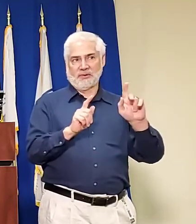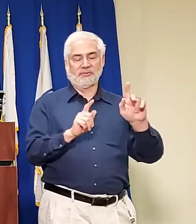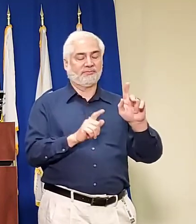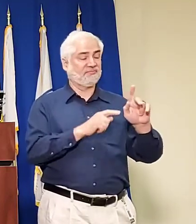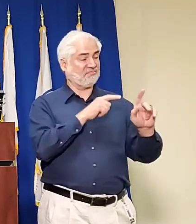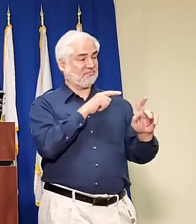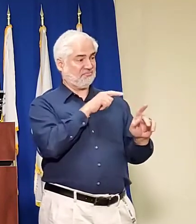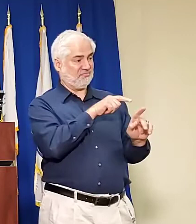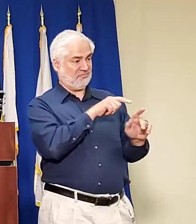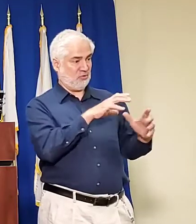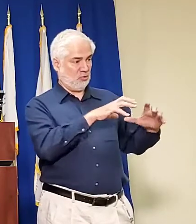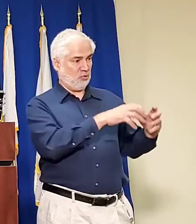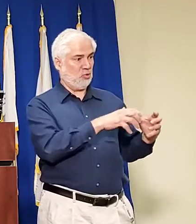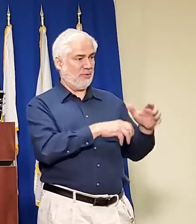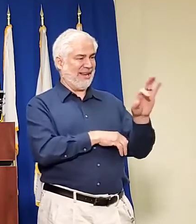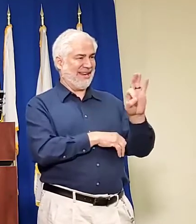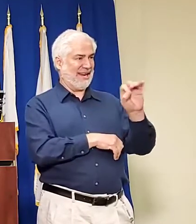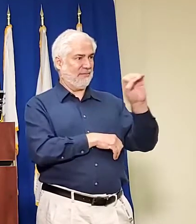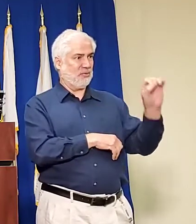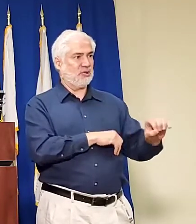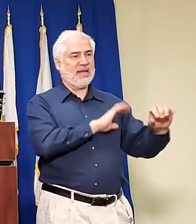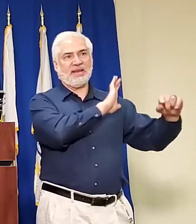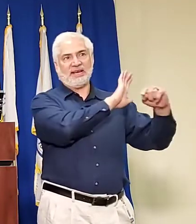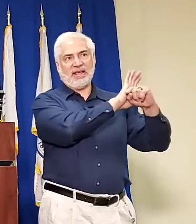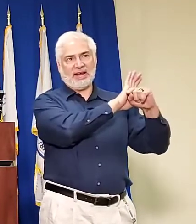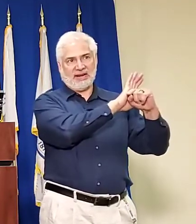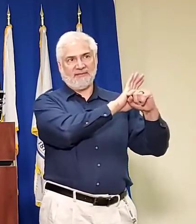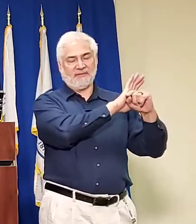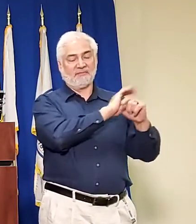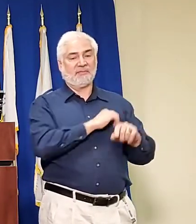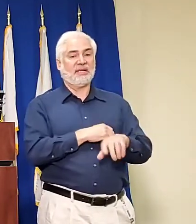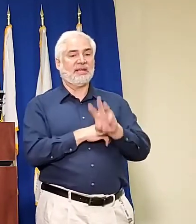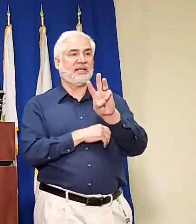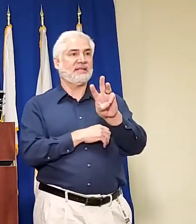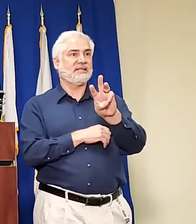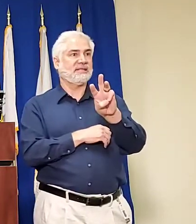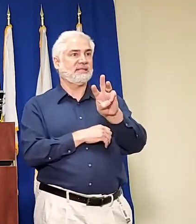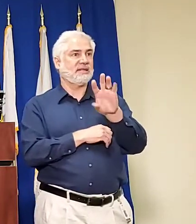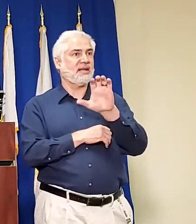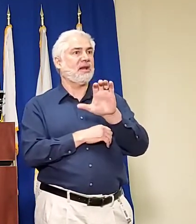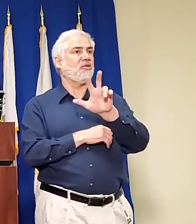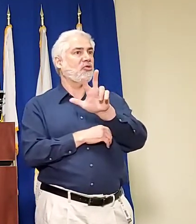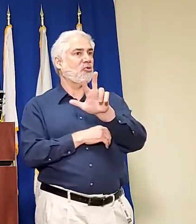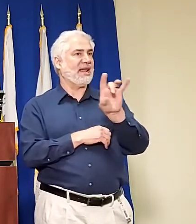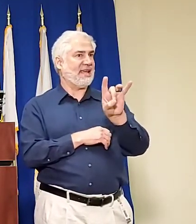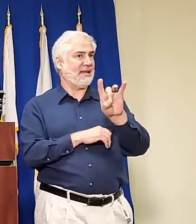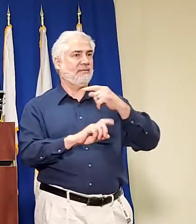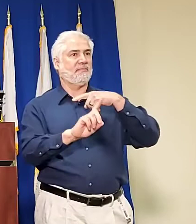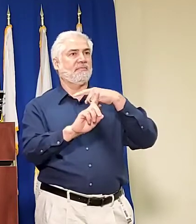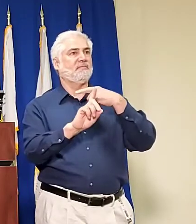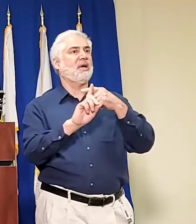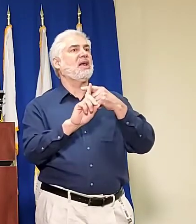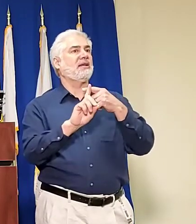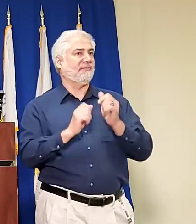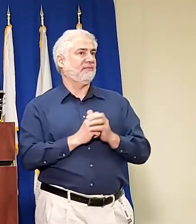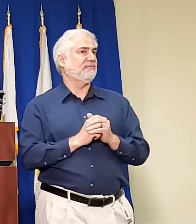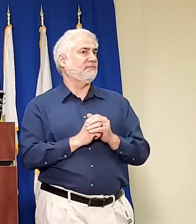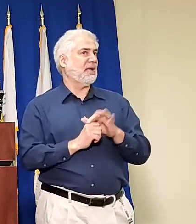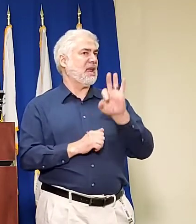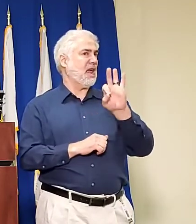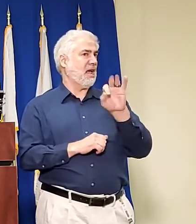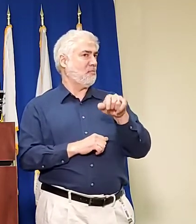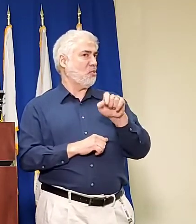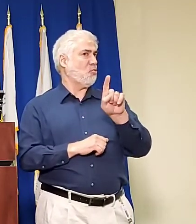90% of those individuals were negative, and 638 were positive, so that's a